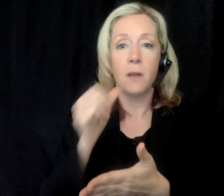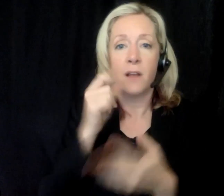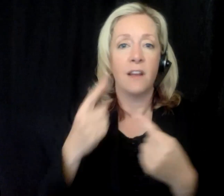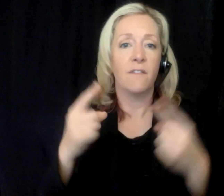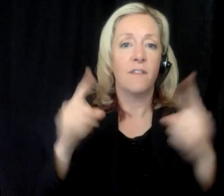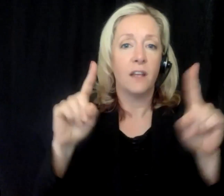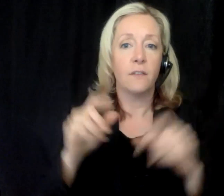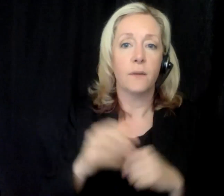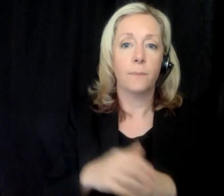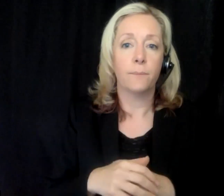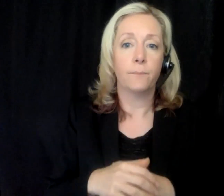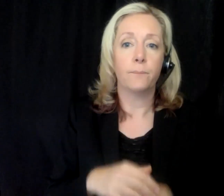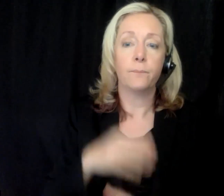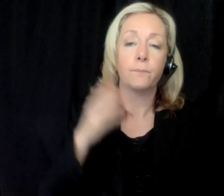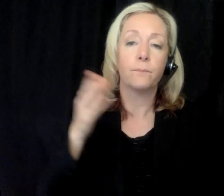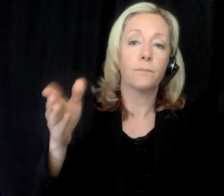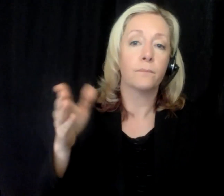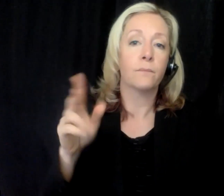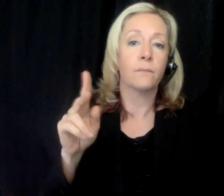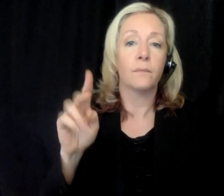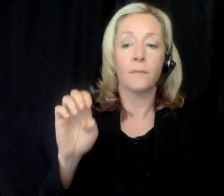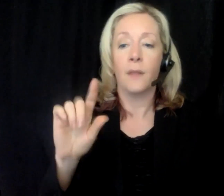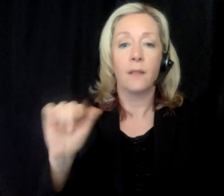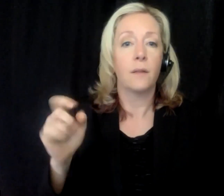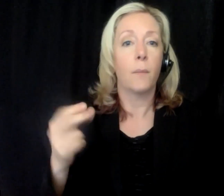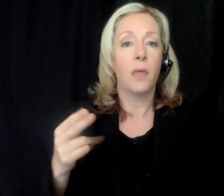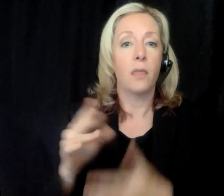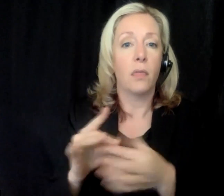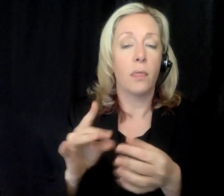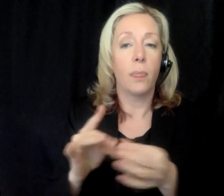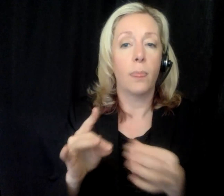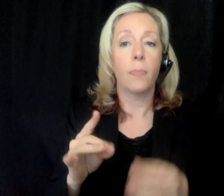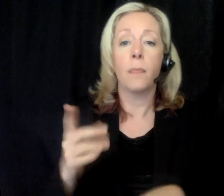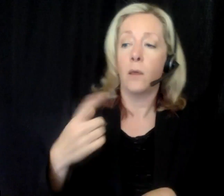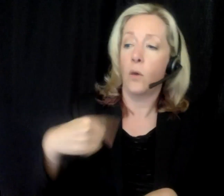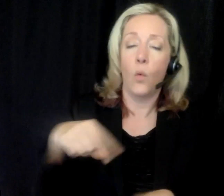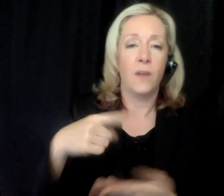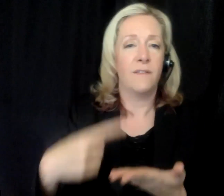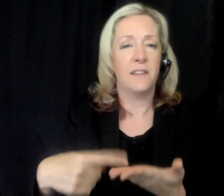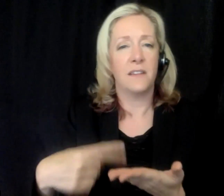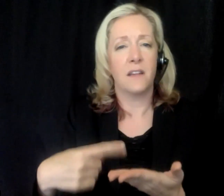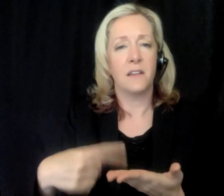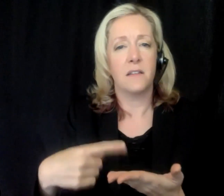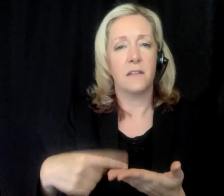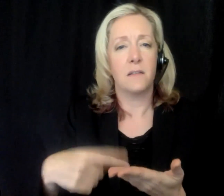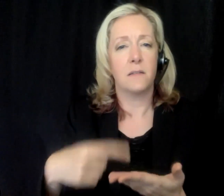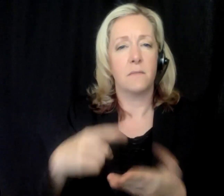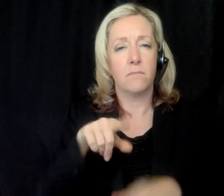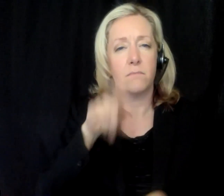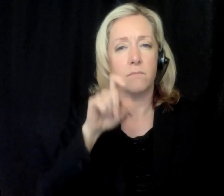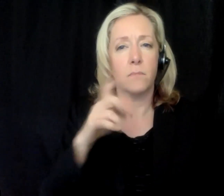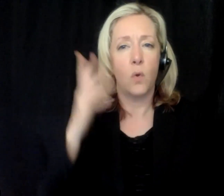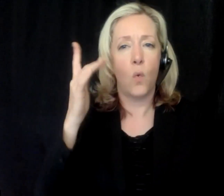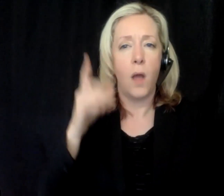I'd like to take a swing at that question, Andres. We have talked about this among ourselves. Why is it that Magda Havas